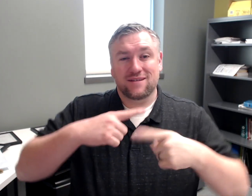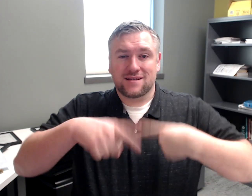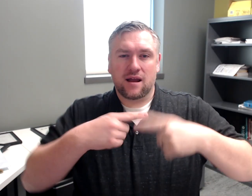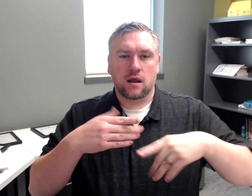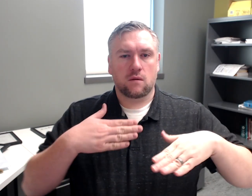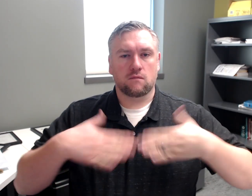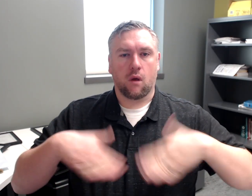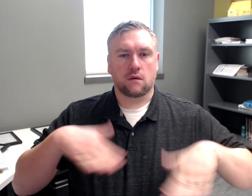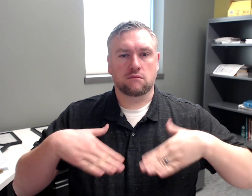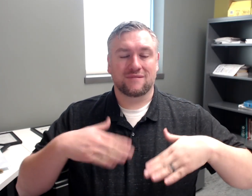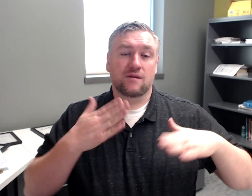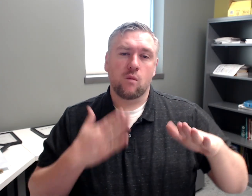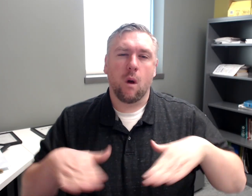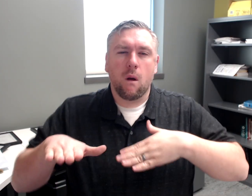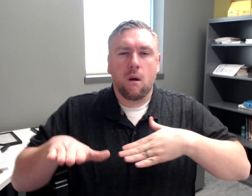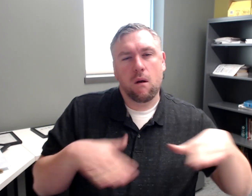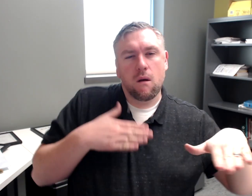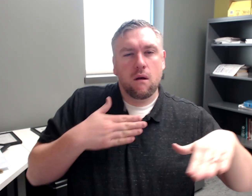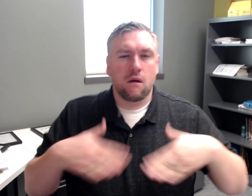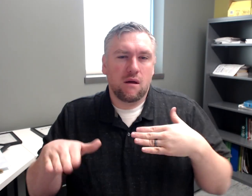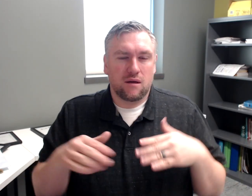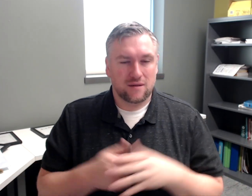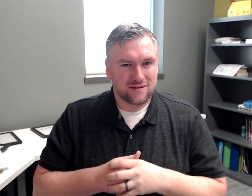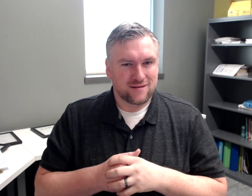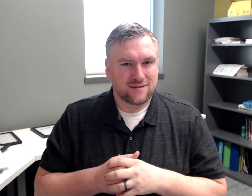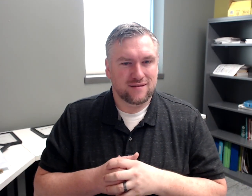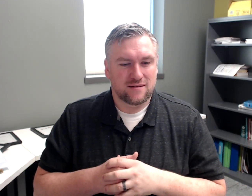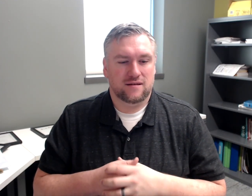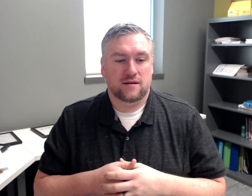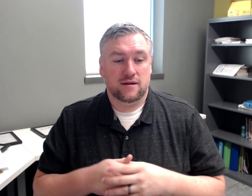also expose them to a new way to sign the sign walk, add more meaning to it.